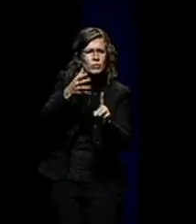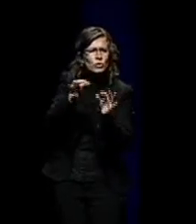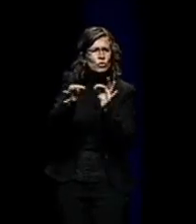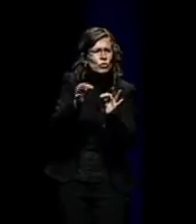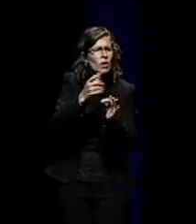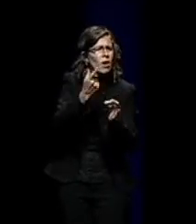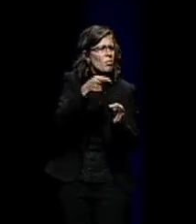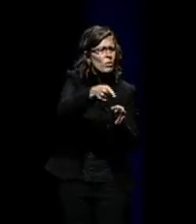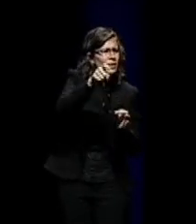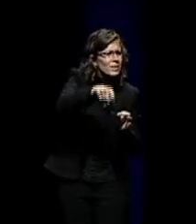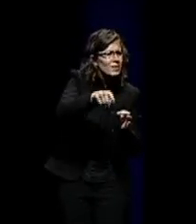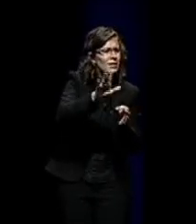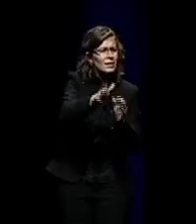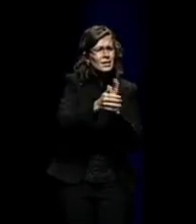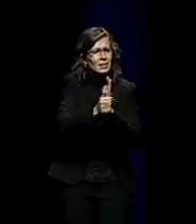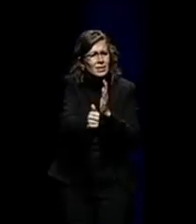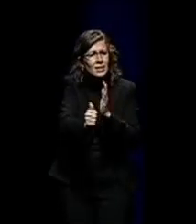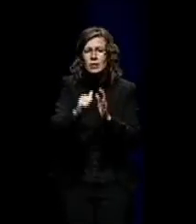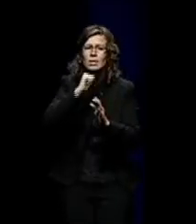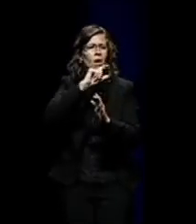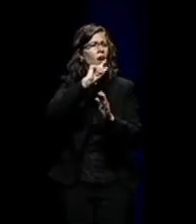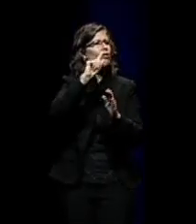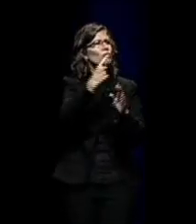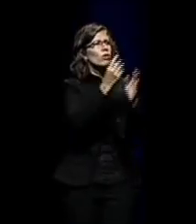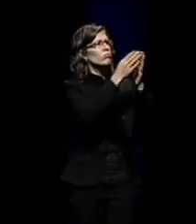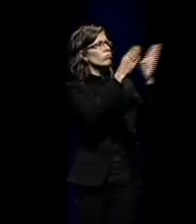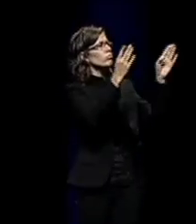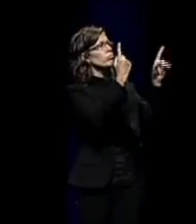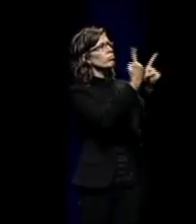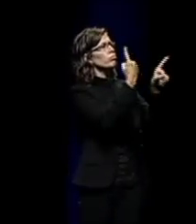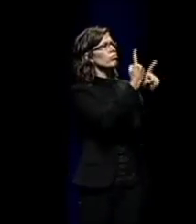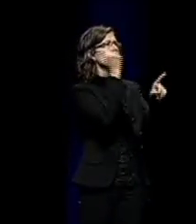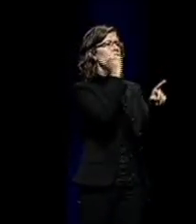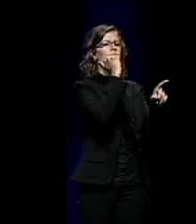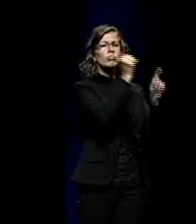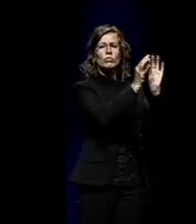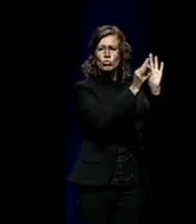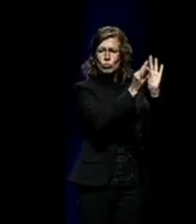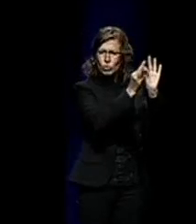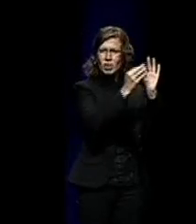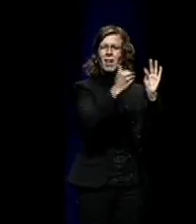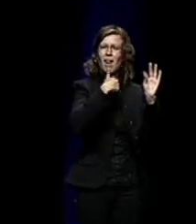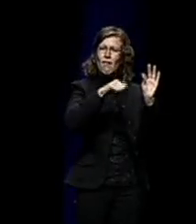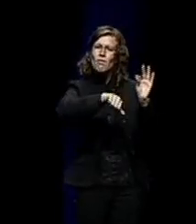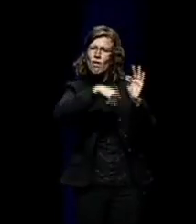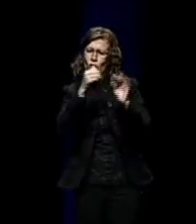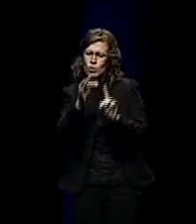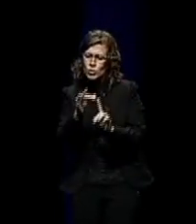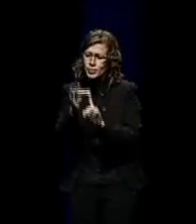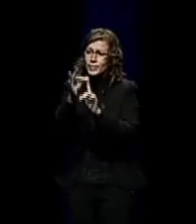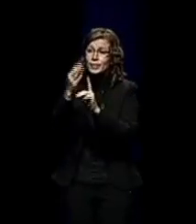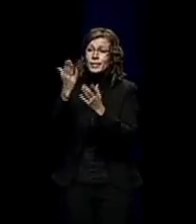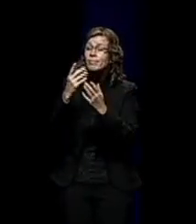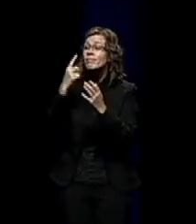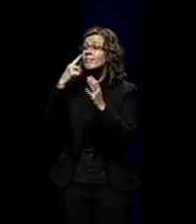that went beyond just the norm. Skills that were applicable that required unique vocabularies or other